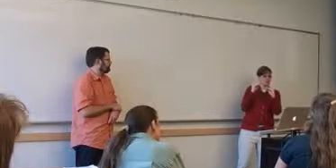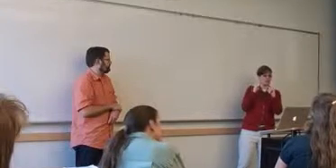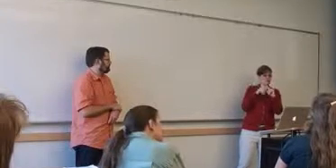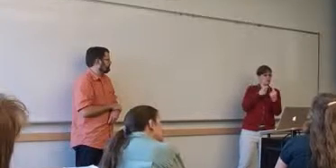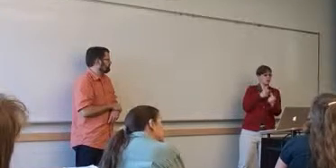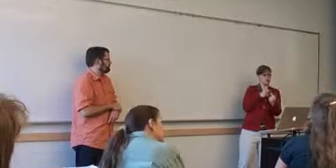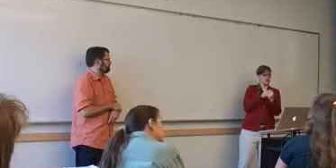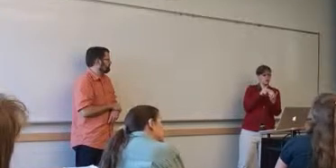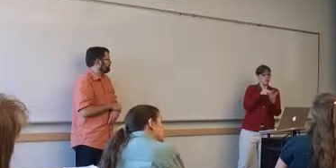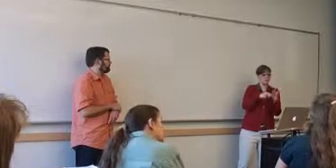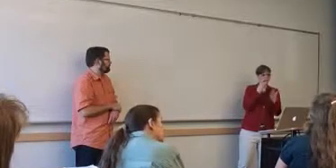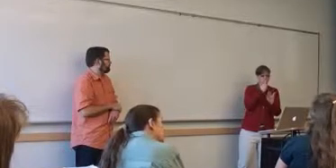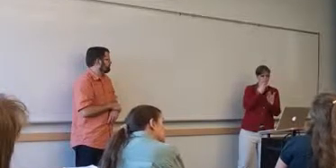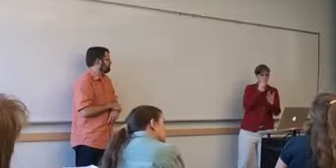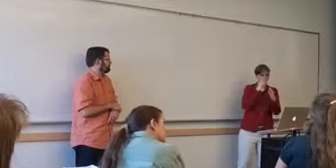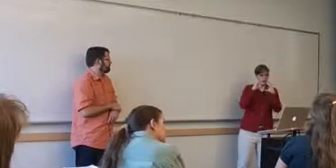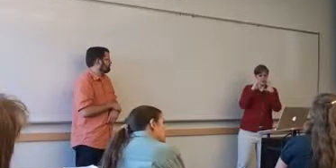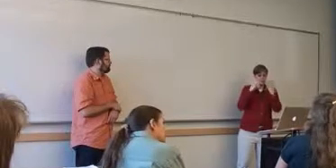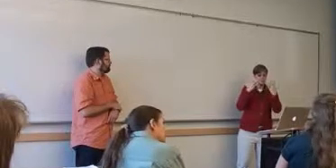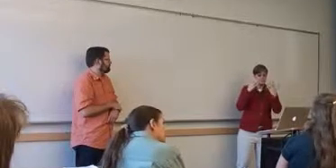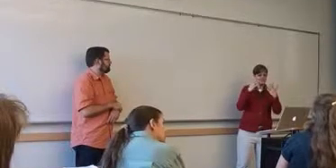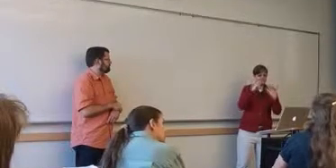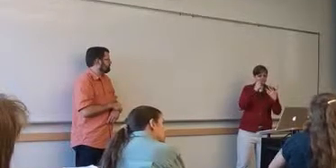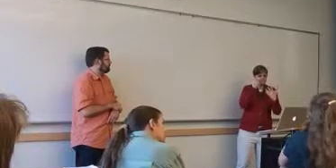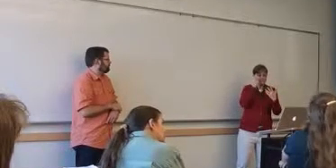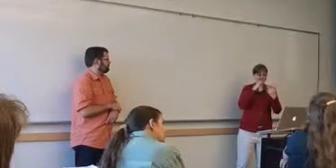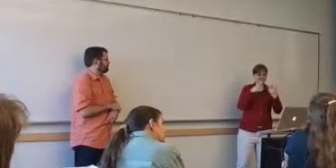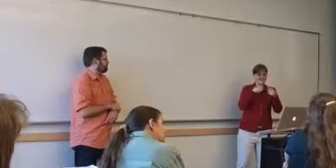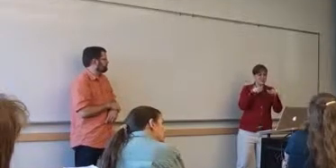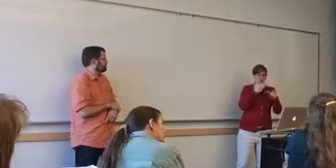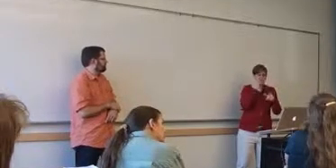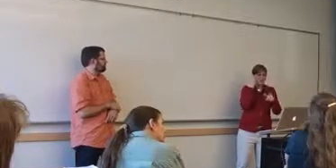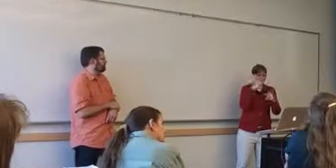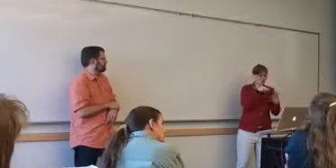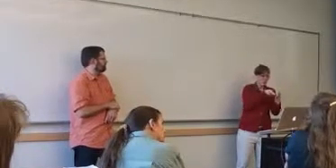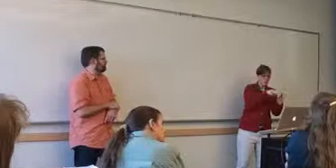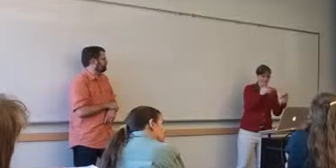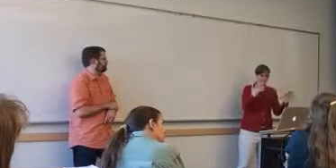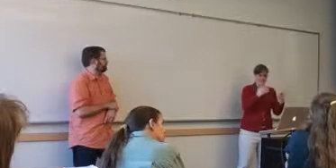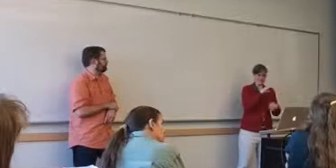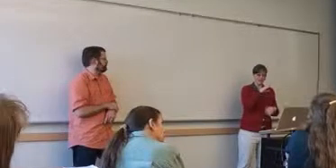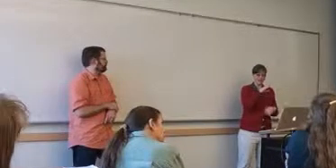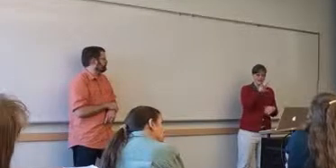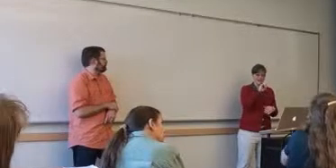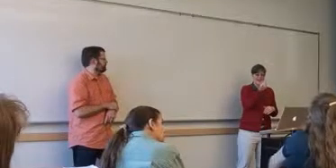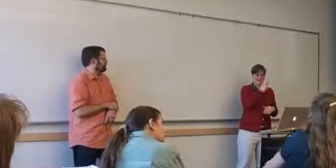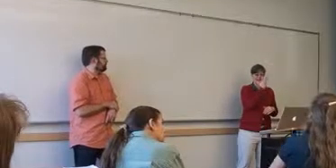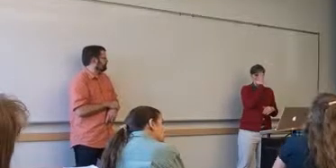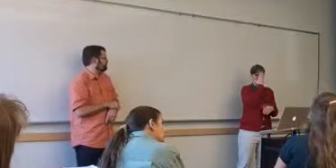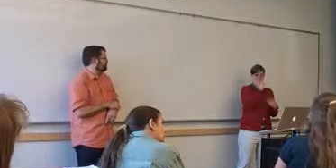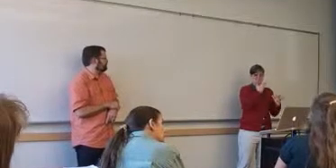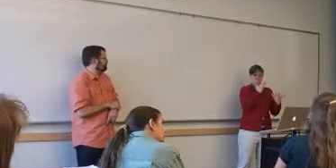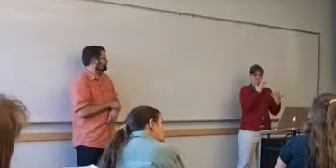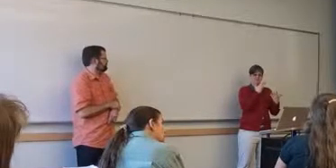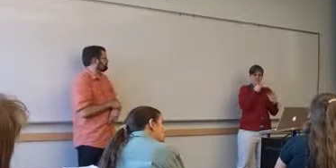parents tried to taught me before then, but I struggled. I couldn't hear them. There was no meaning to the words to